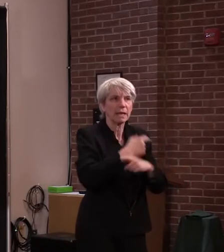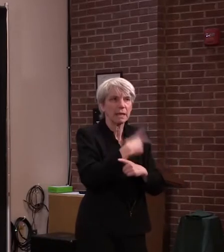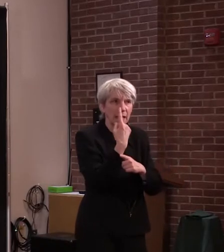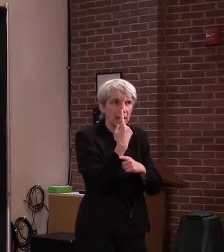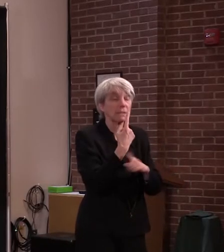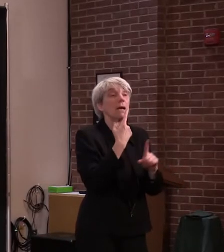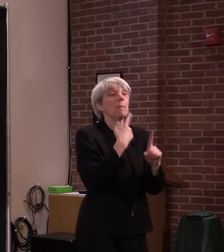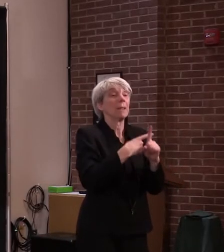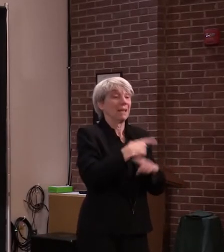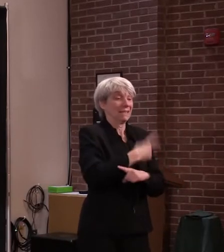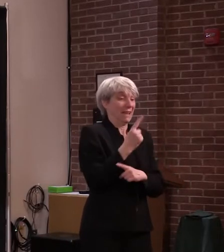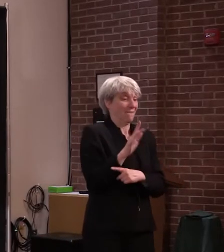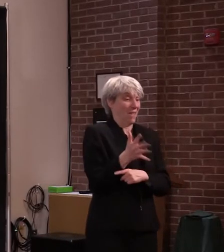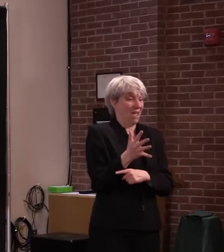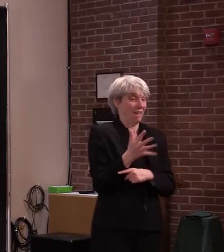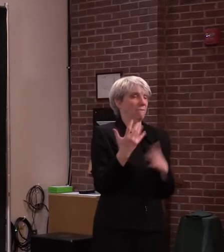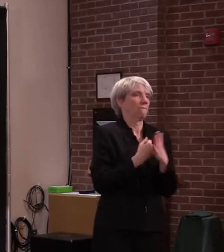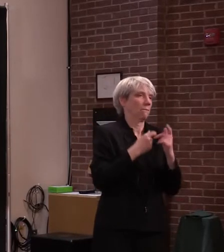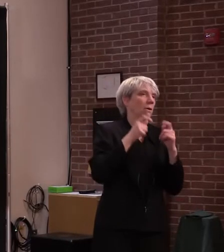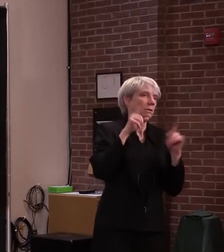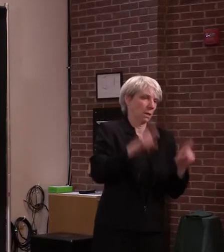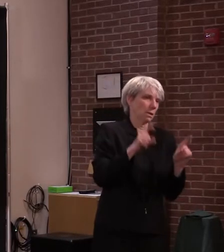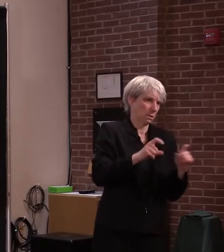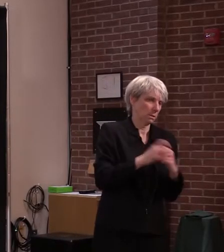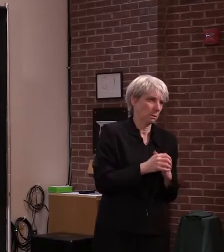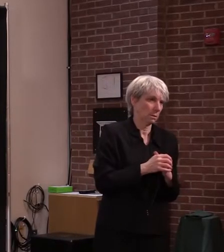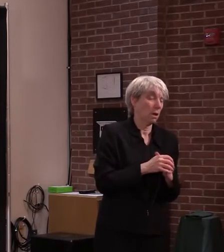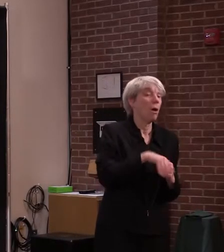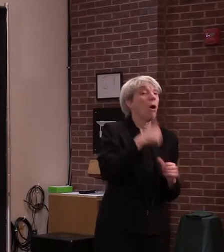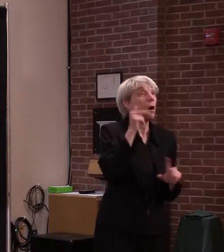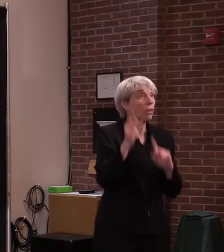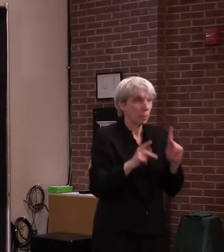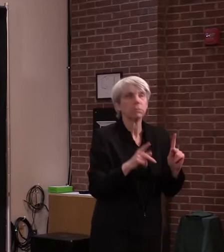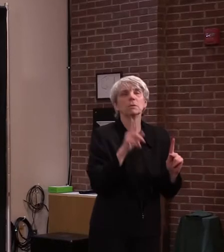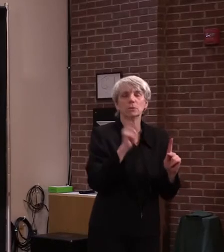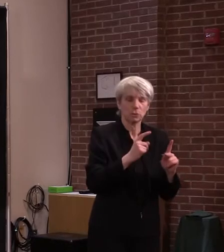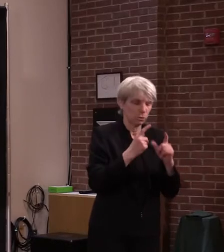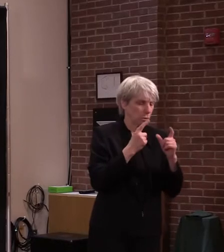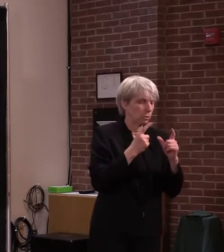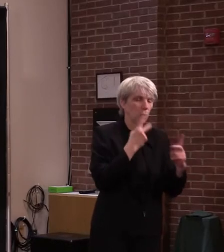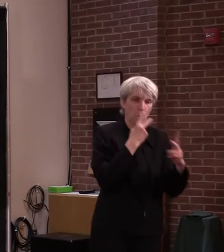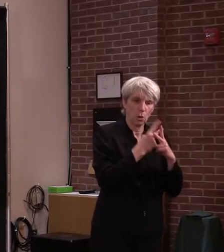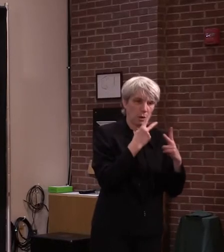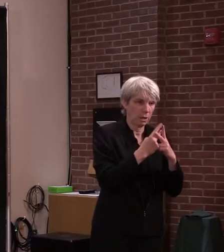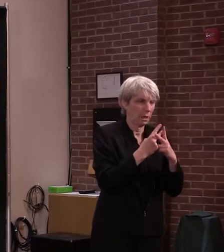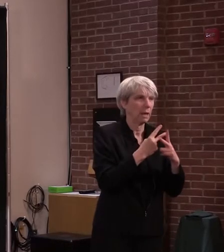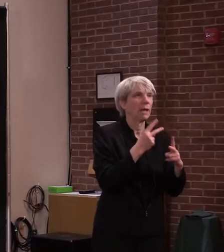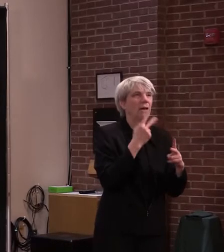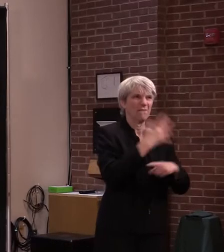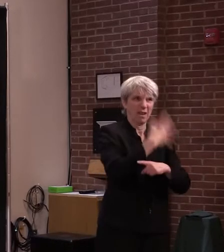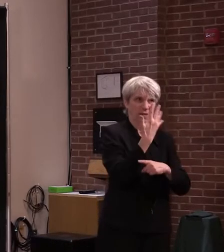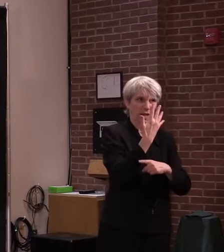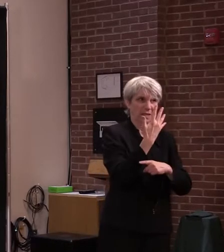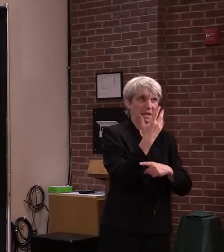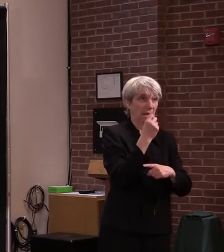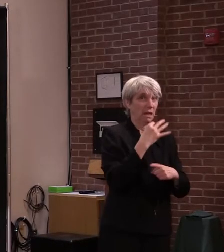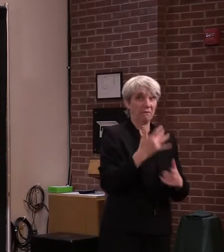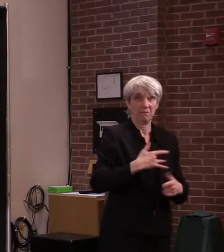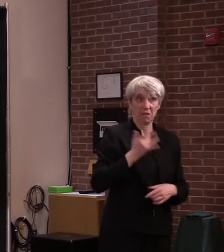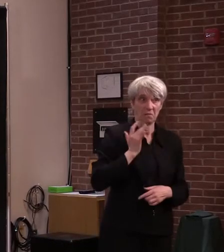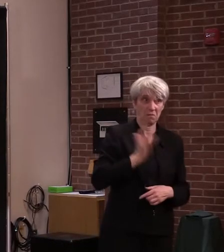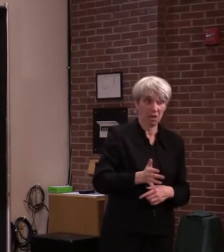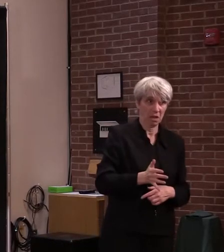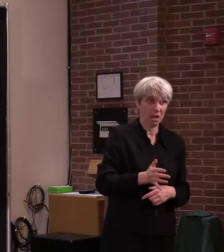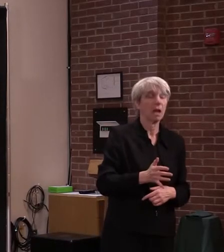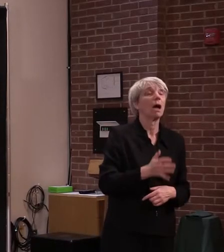recommended. All others need to quarantine 5 days if they have no symptoms and will wear a mask